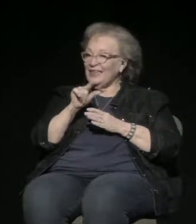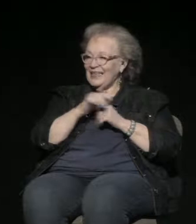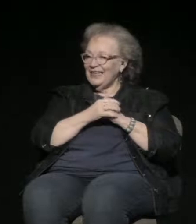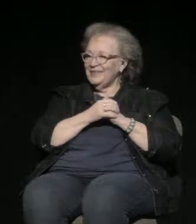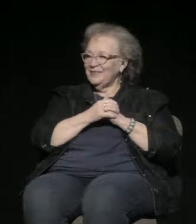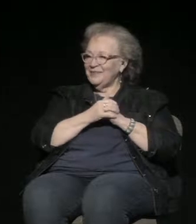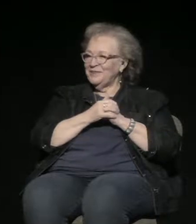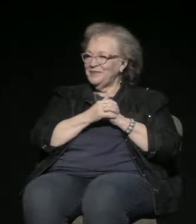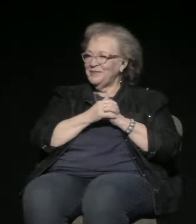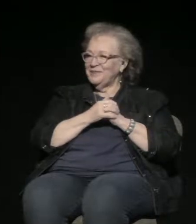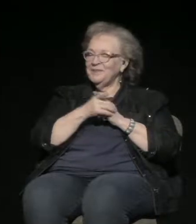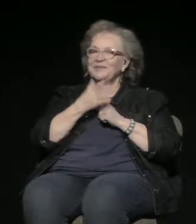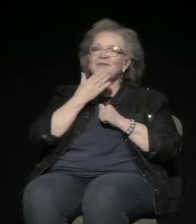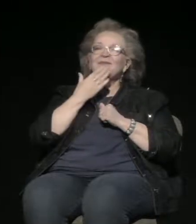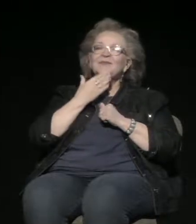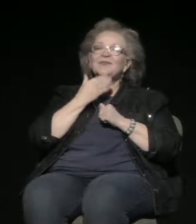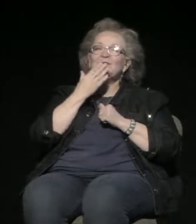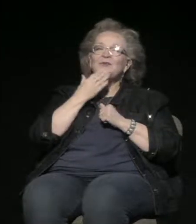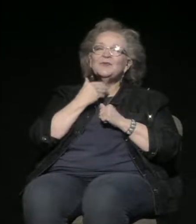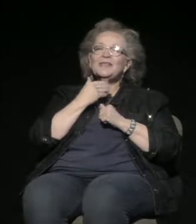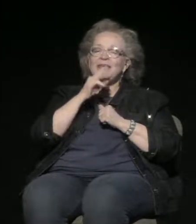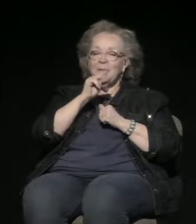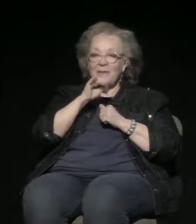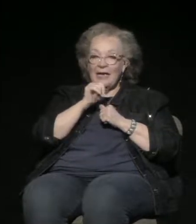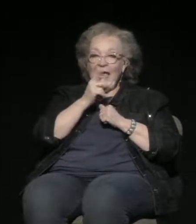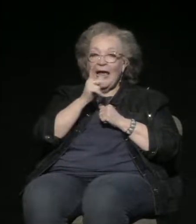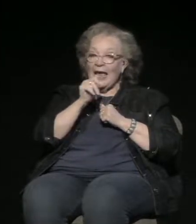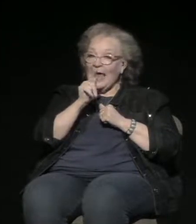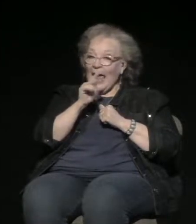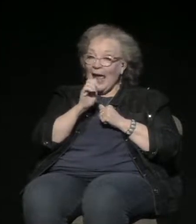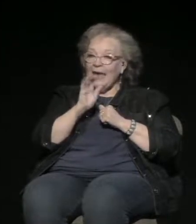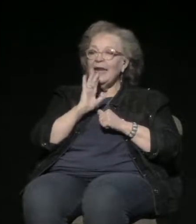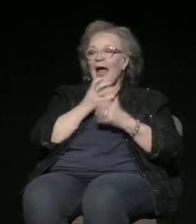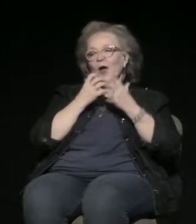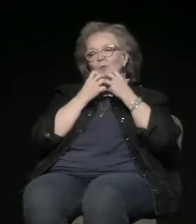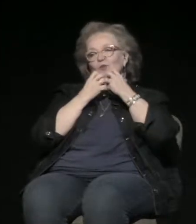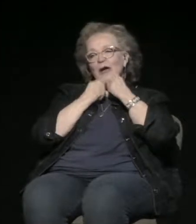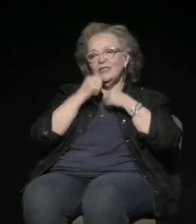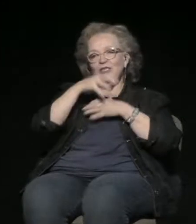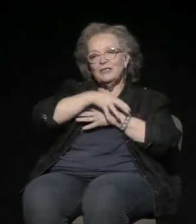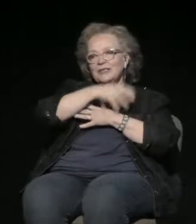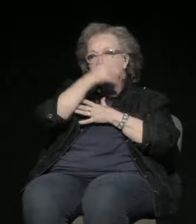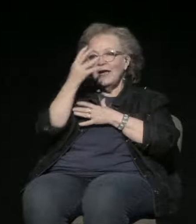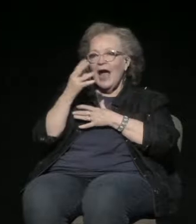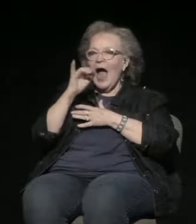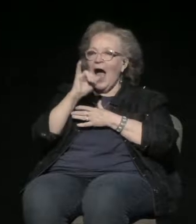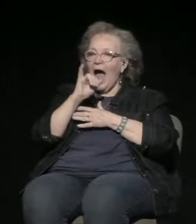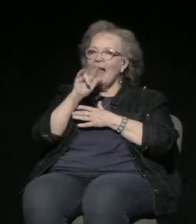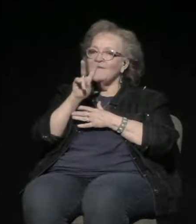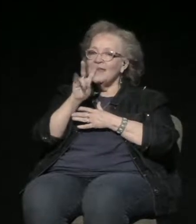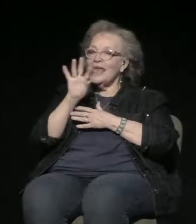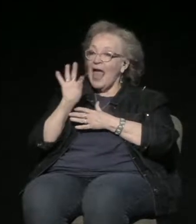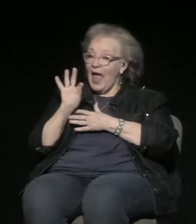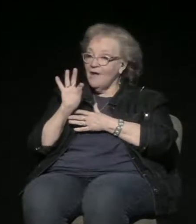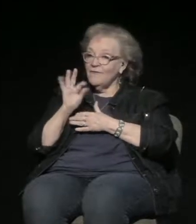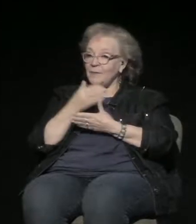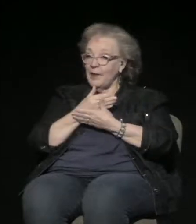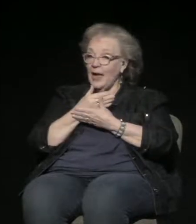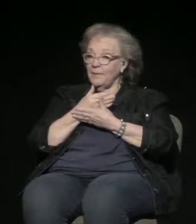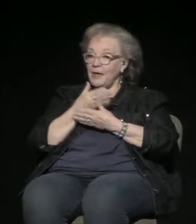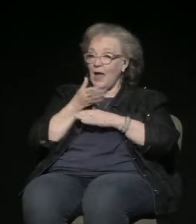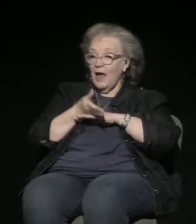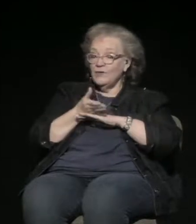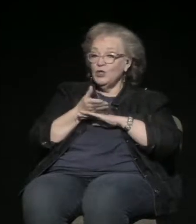wrote out the sweetest They said that Mia Kate is our precious rainbow IVF baby So after